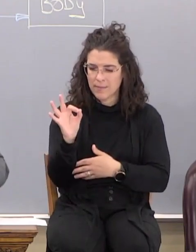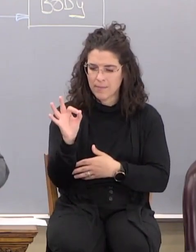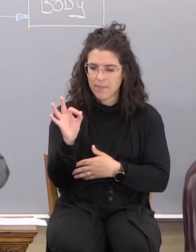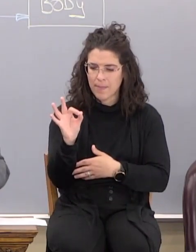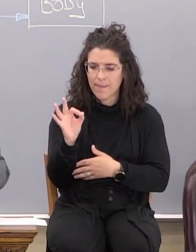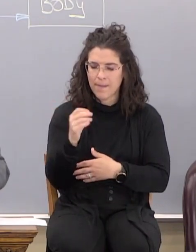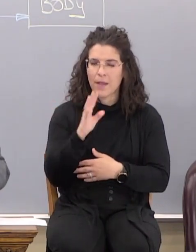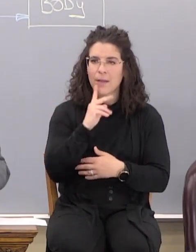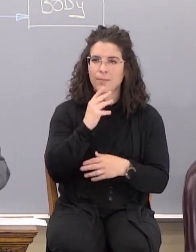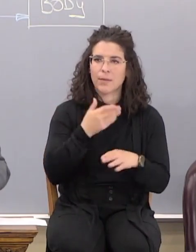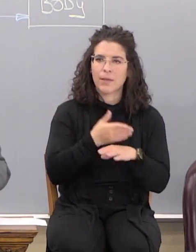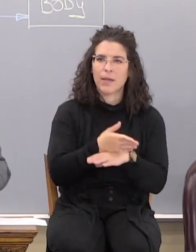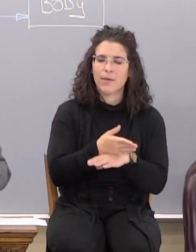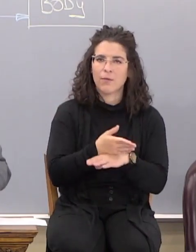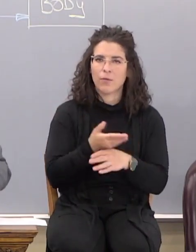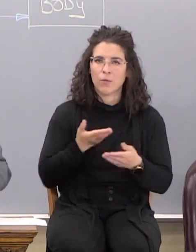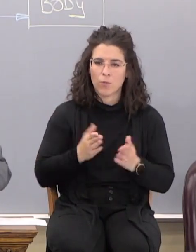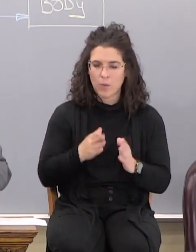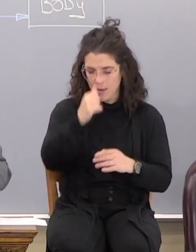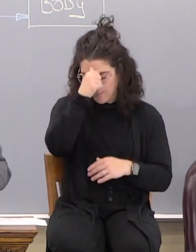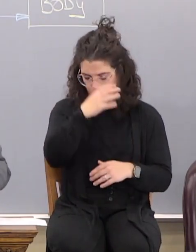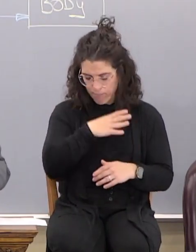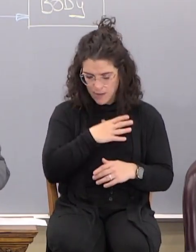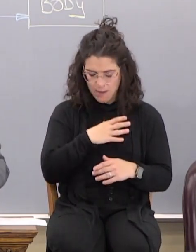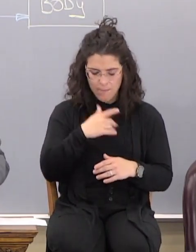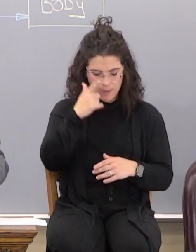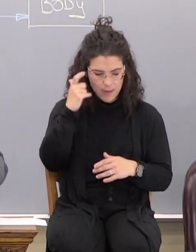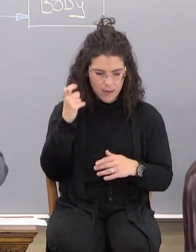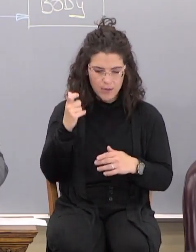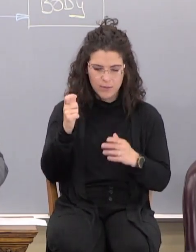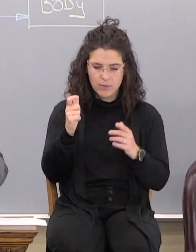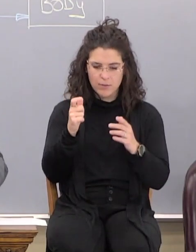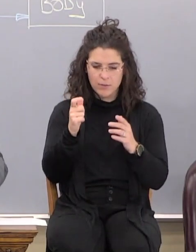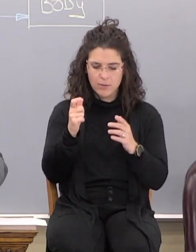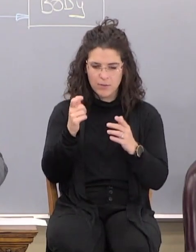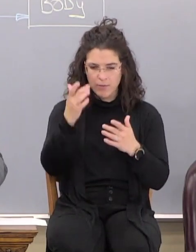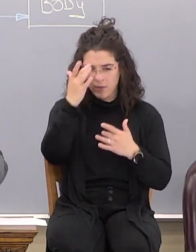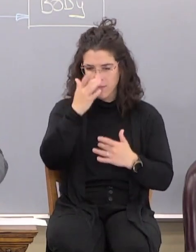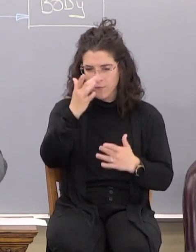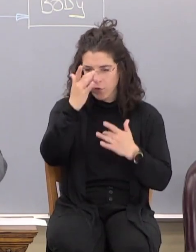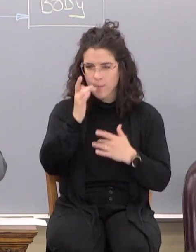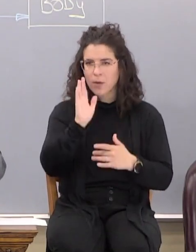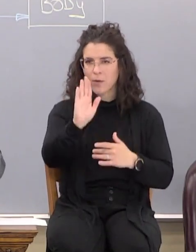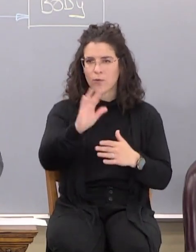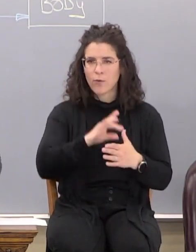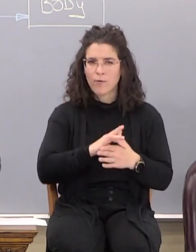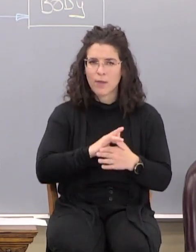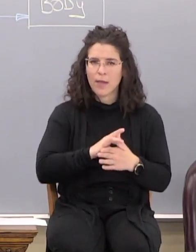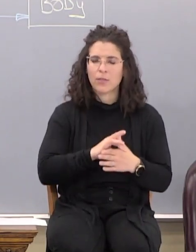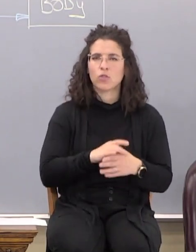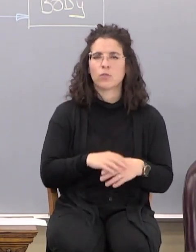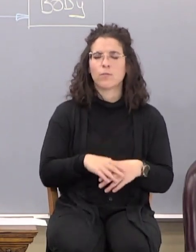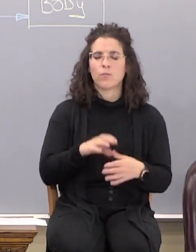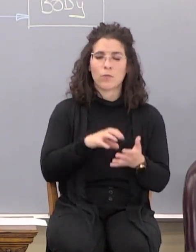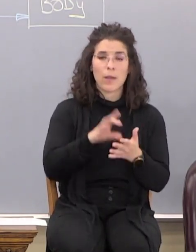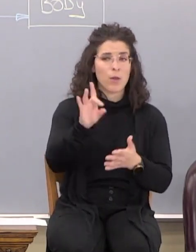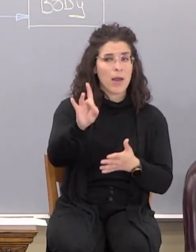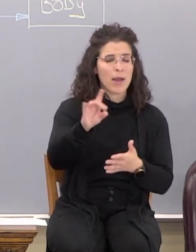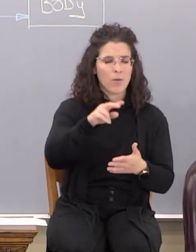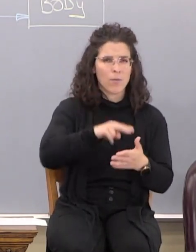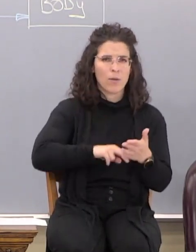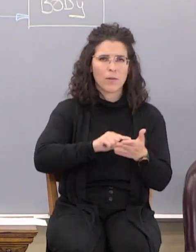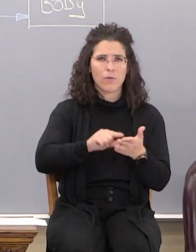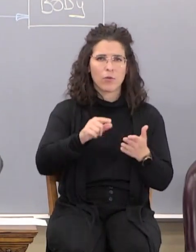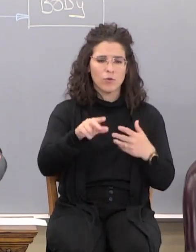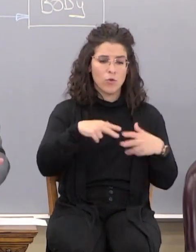I speak after the manner of men because of the infirmity of your flesh. Chapter 8, we read the verse about that